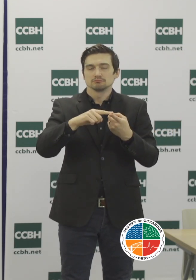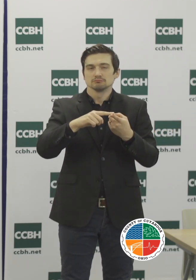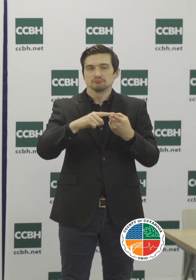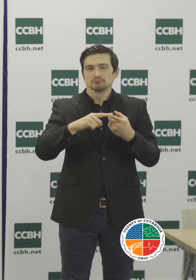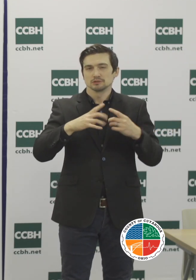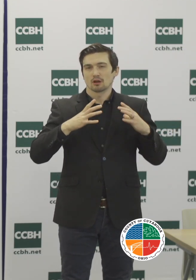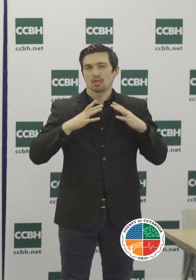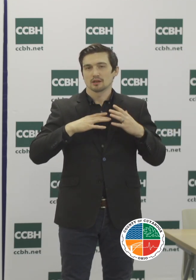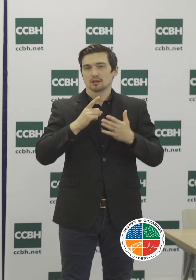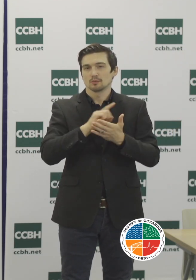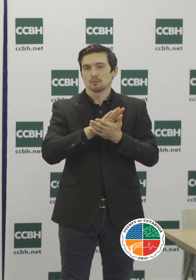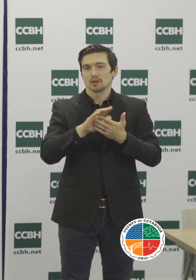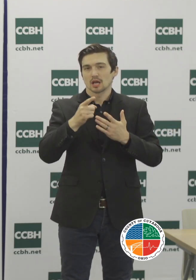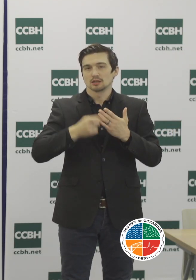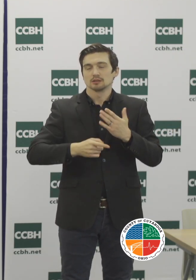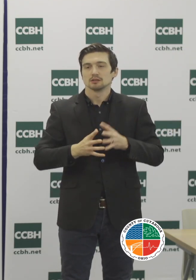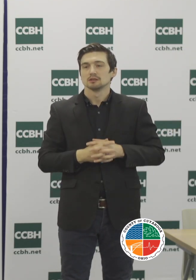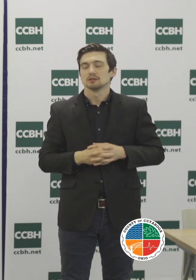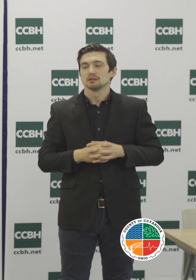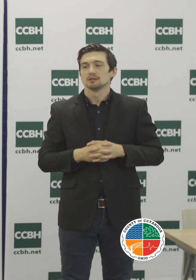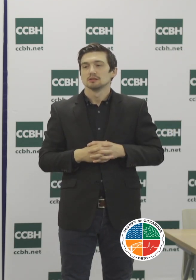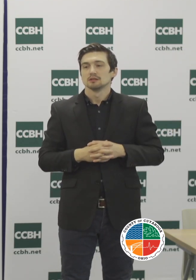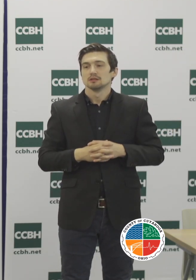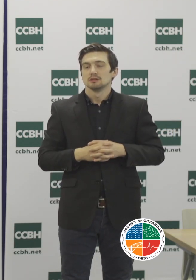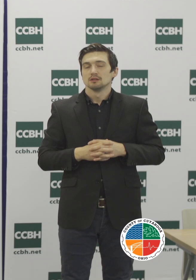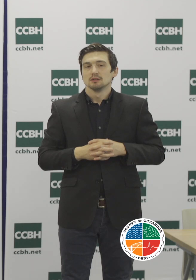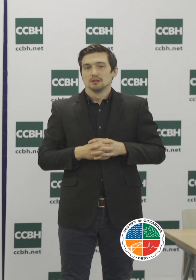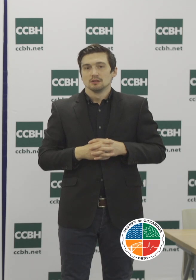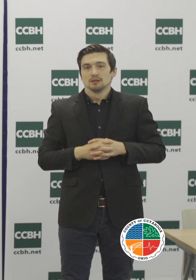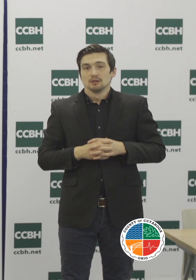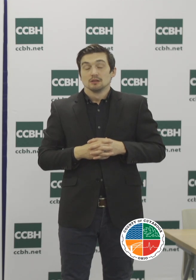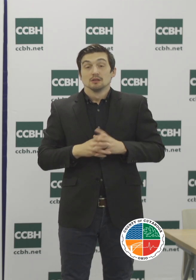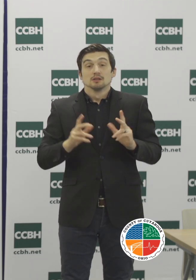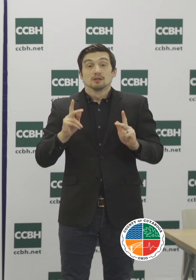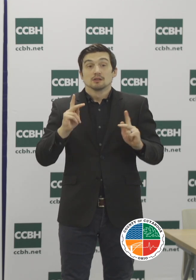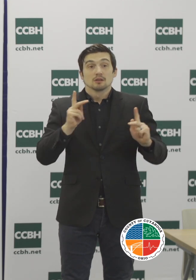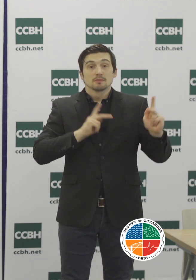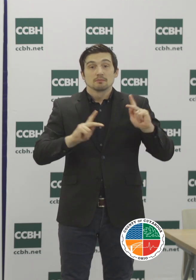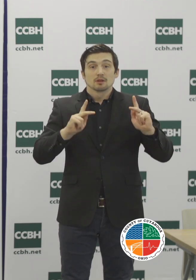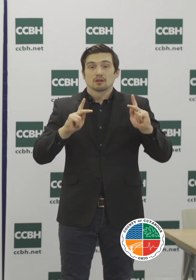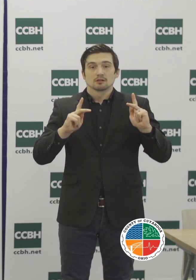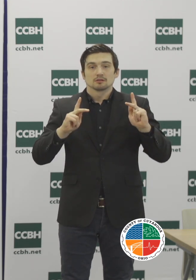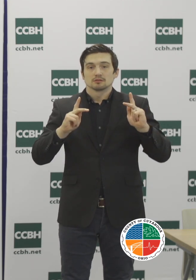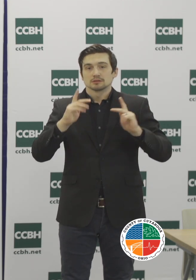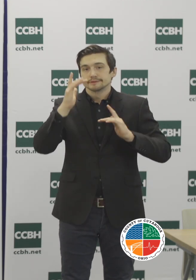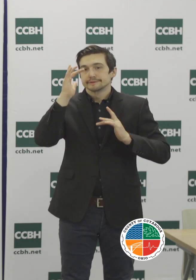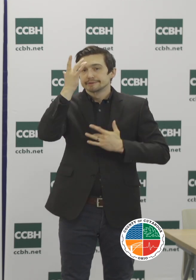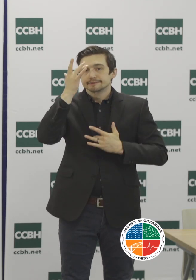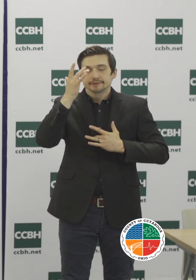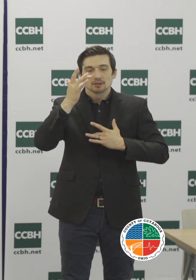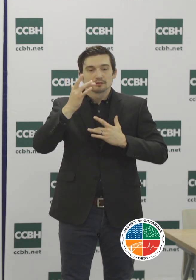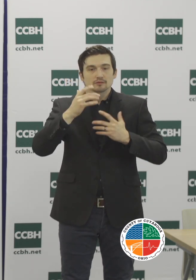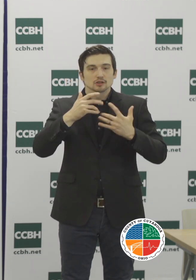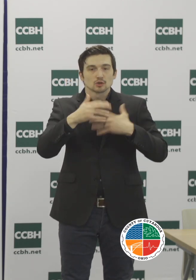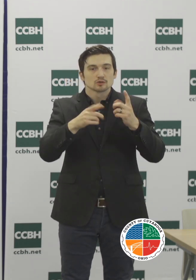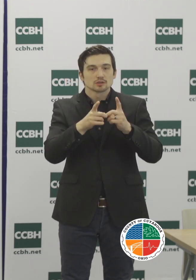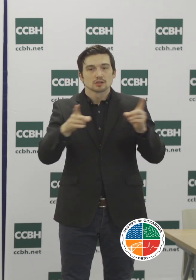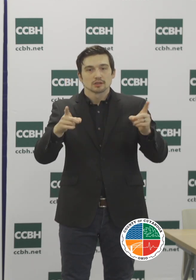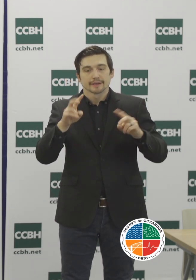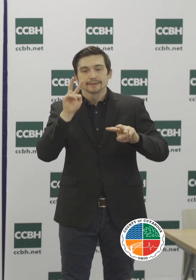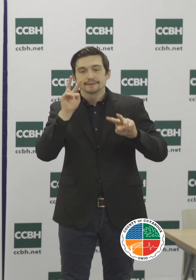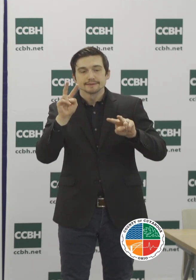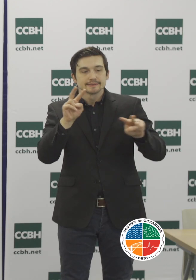want to emphasize the same sort of thing as well. People are getting tired of social distancing. I know, I can see it in the